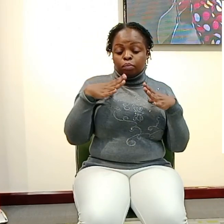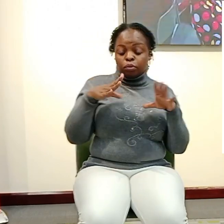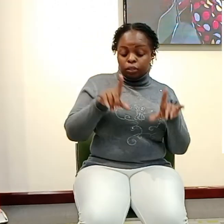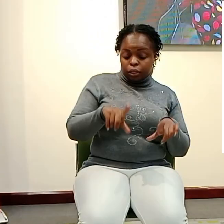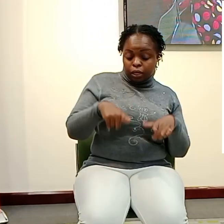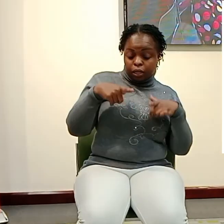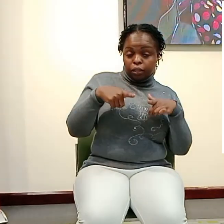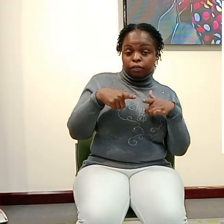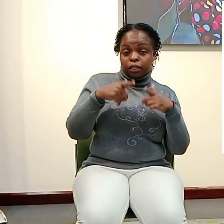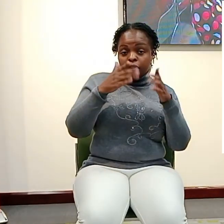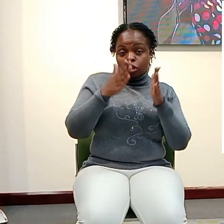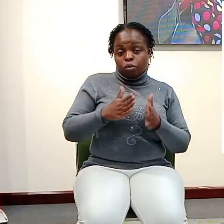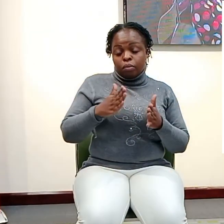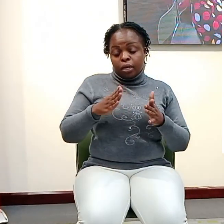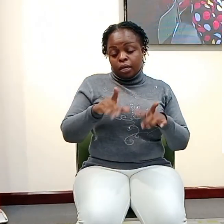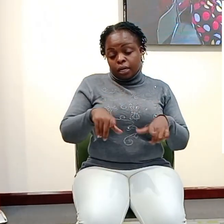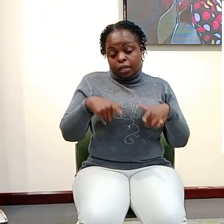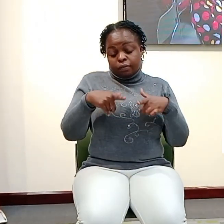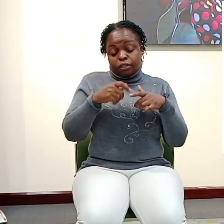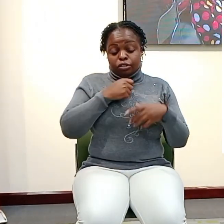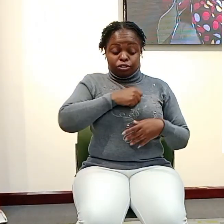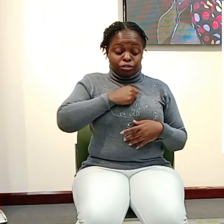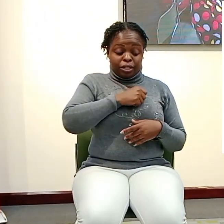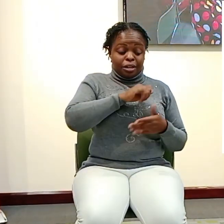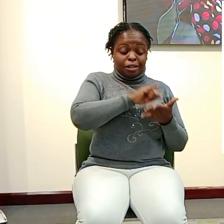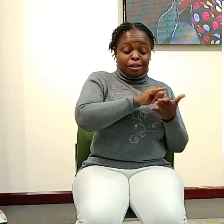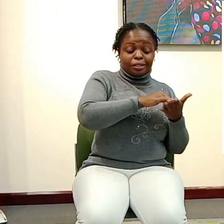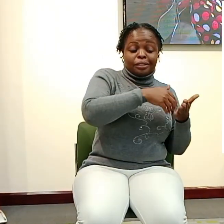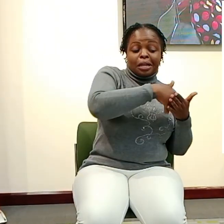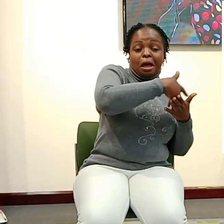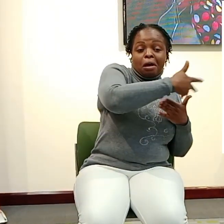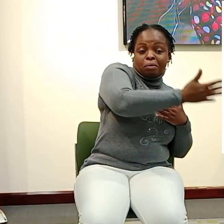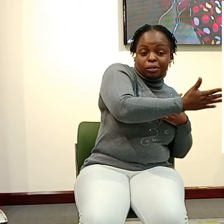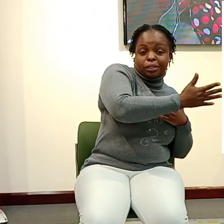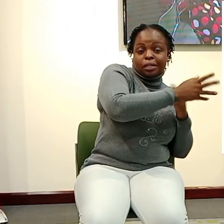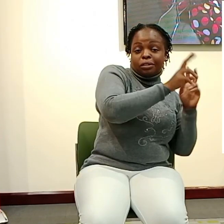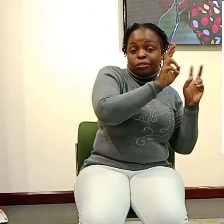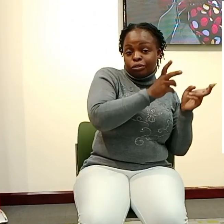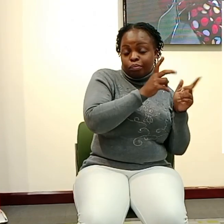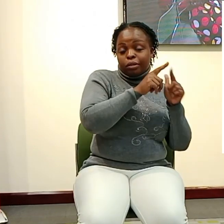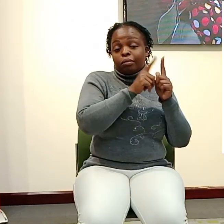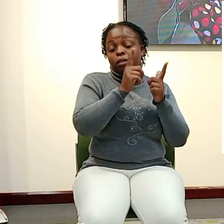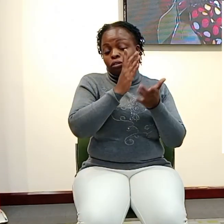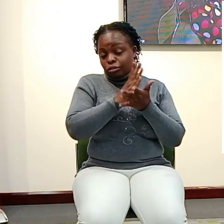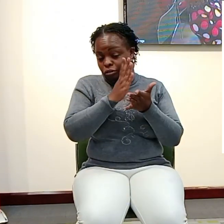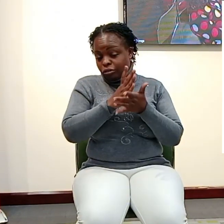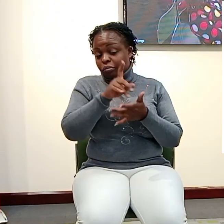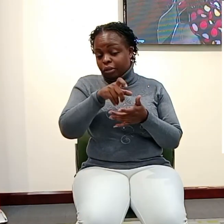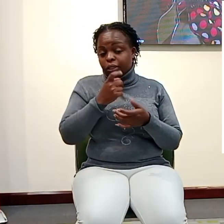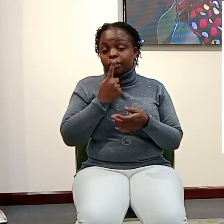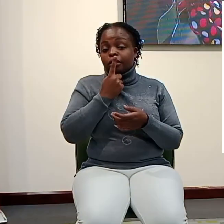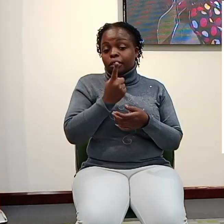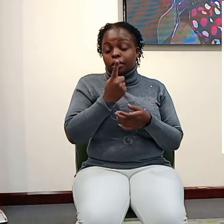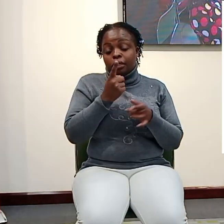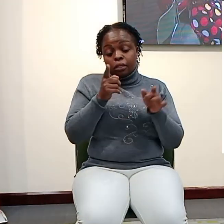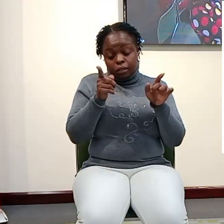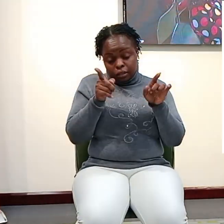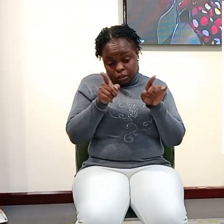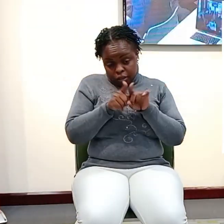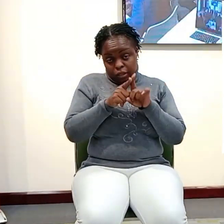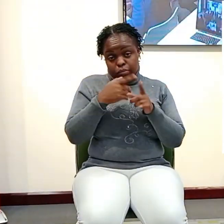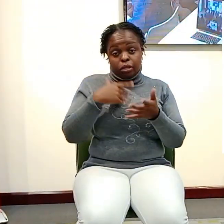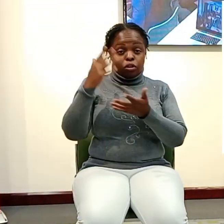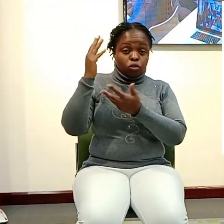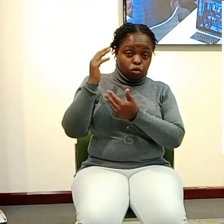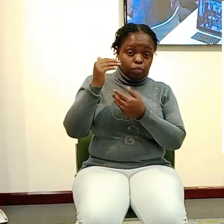rights. So, sorry, that was off script, but I think it needs to be said, and I hope all of